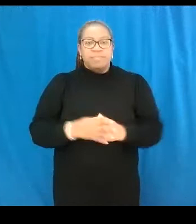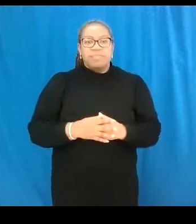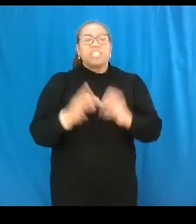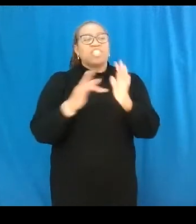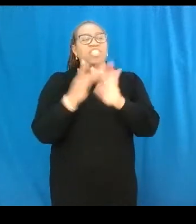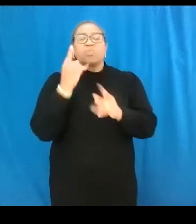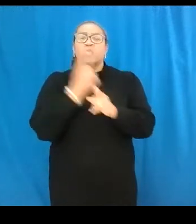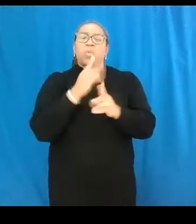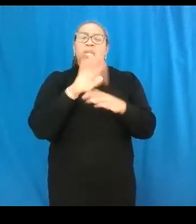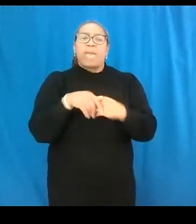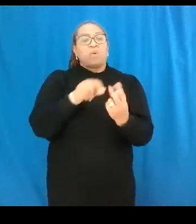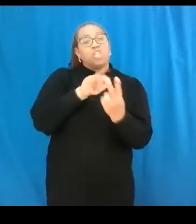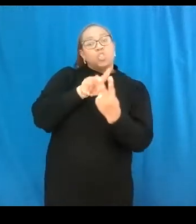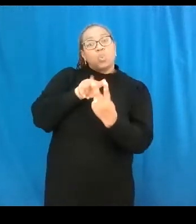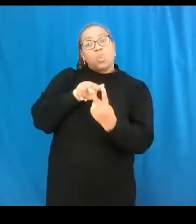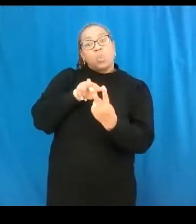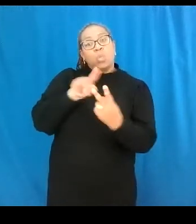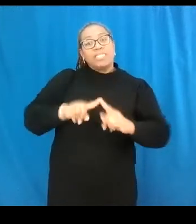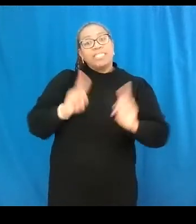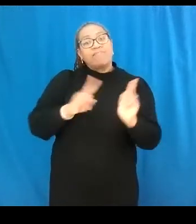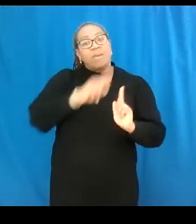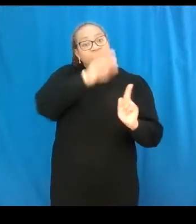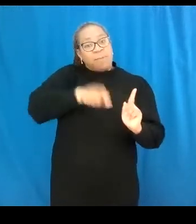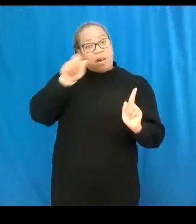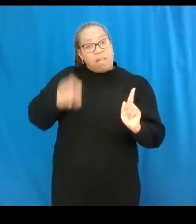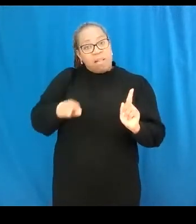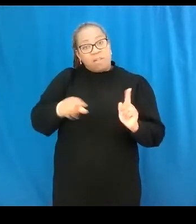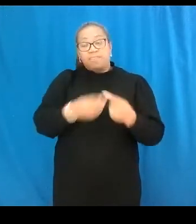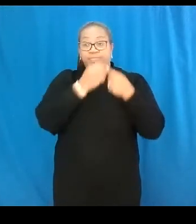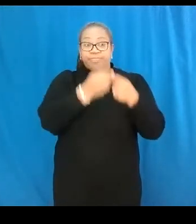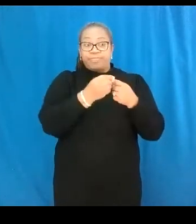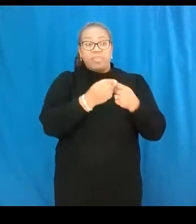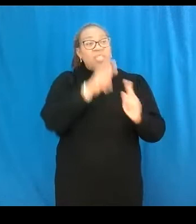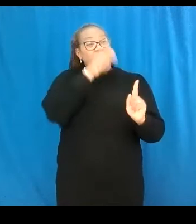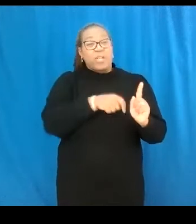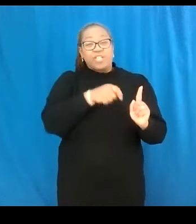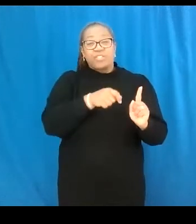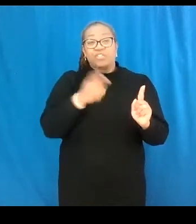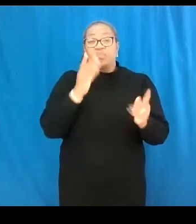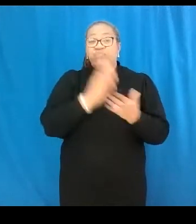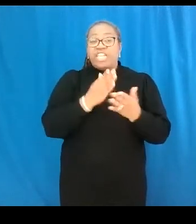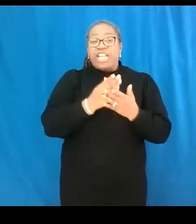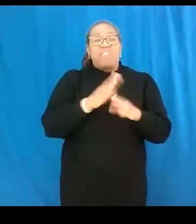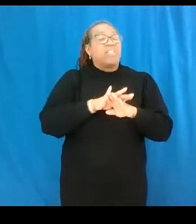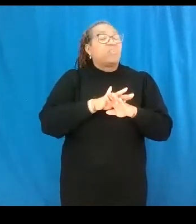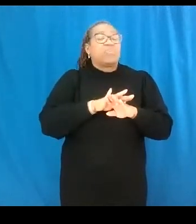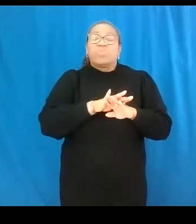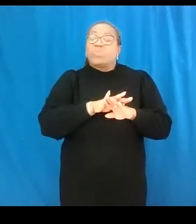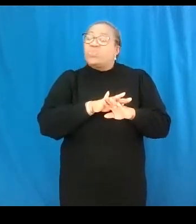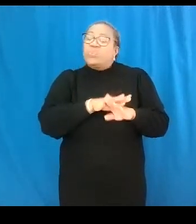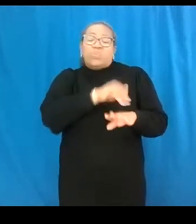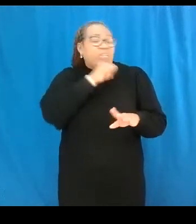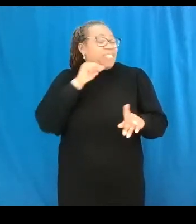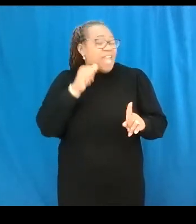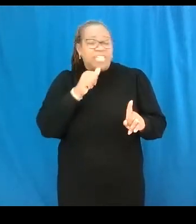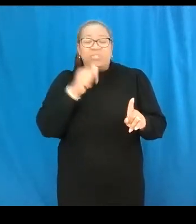people. The first type of people are those who don't deserve your help. The second type of people are those who